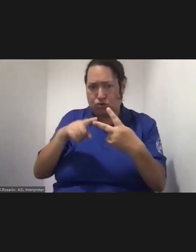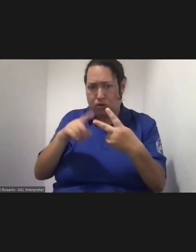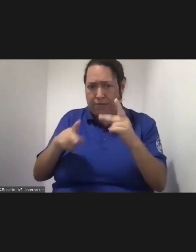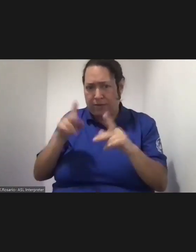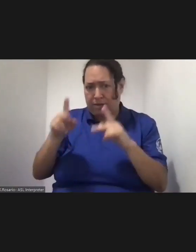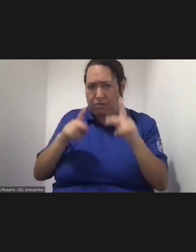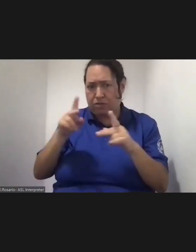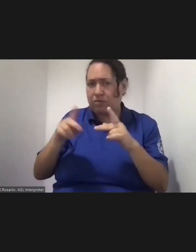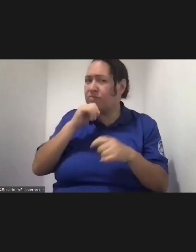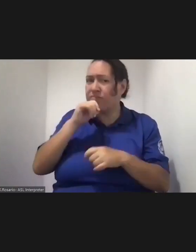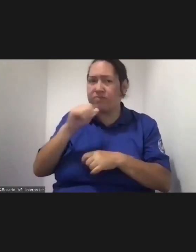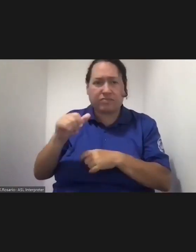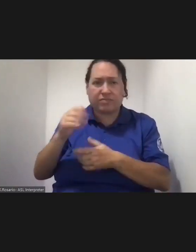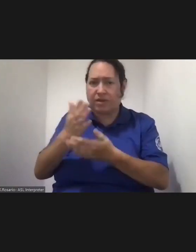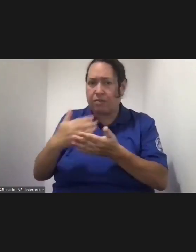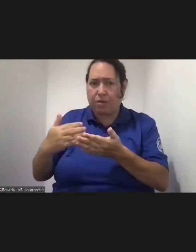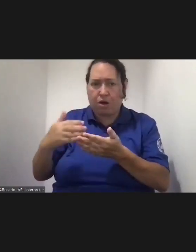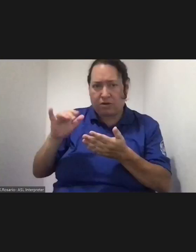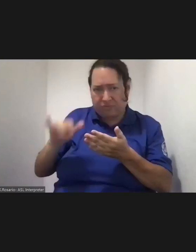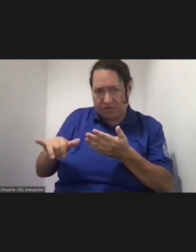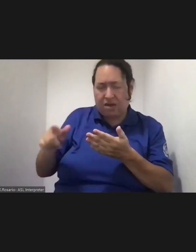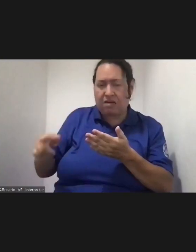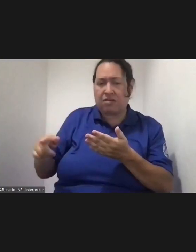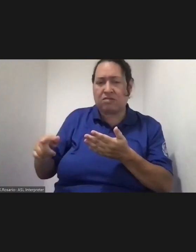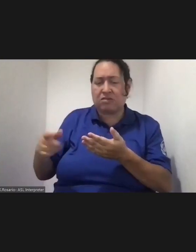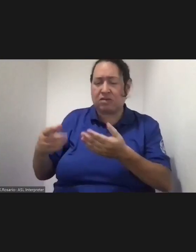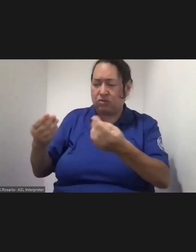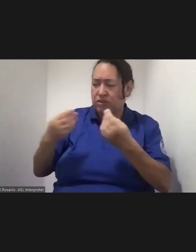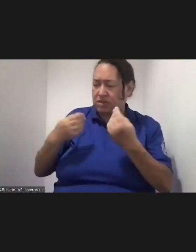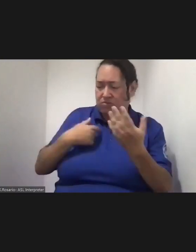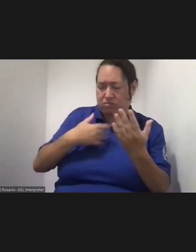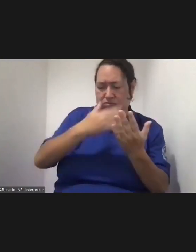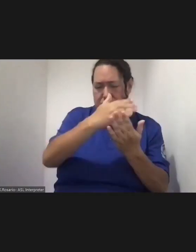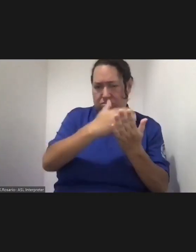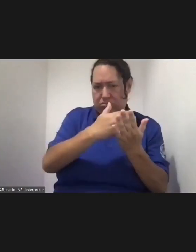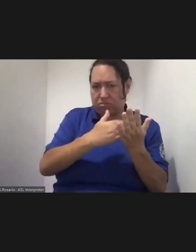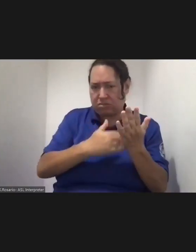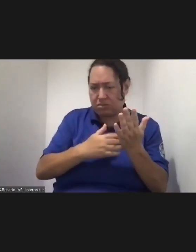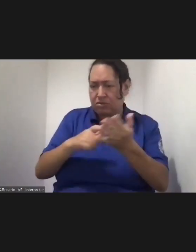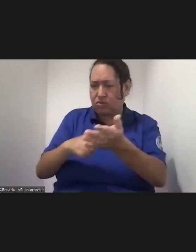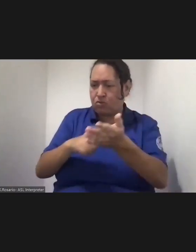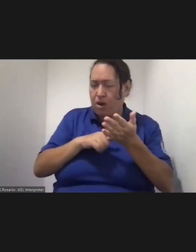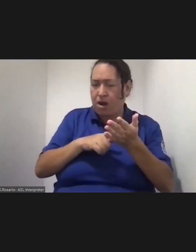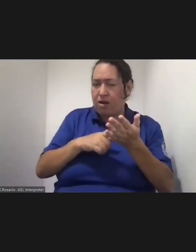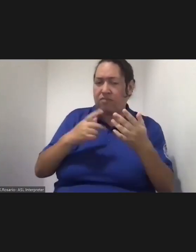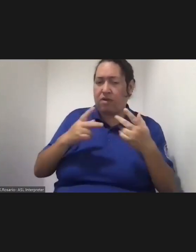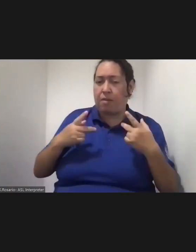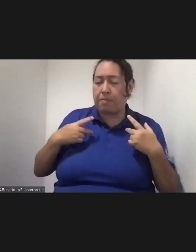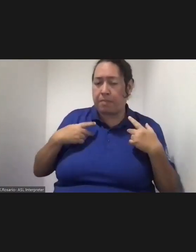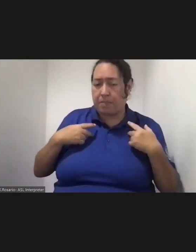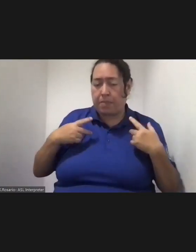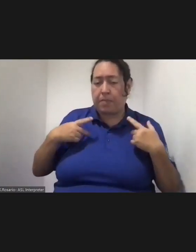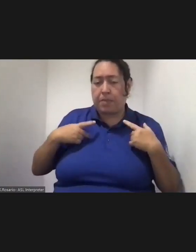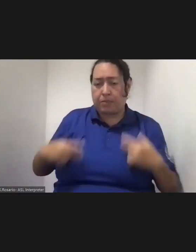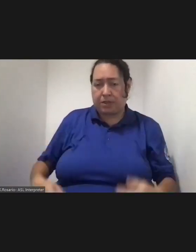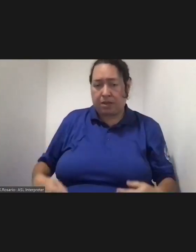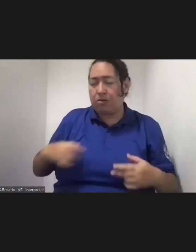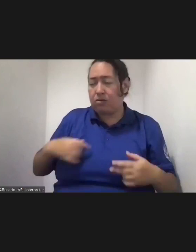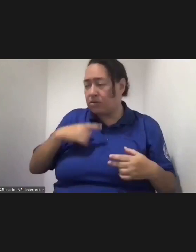of the establishment log sheet that was given to Public Health as required by Public Health for establishments